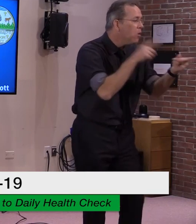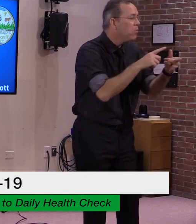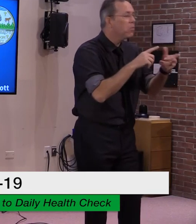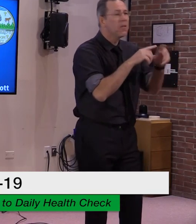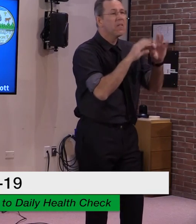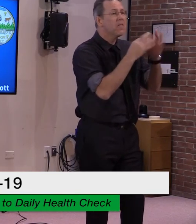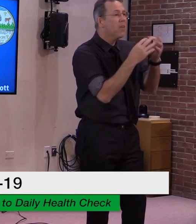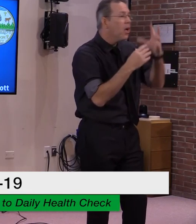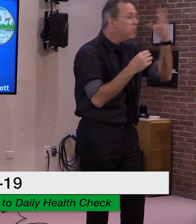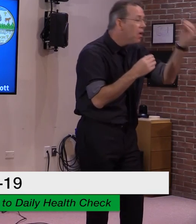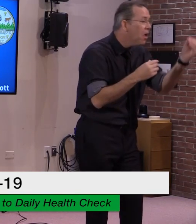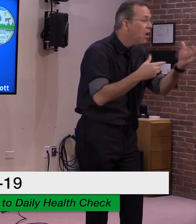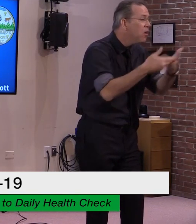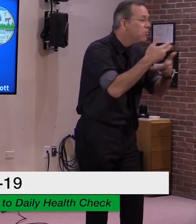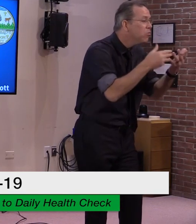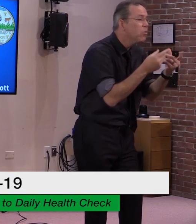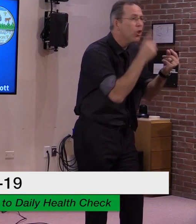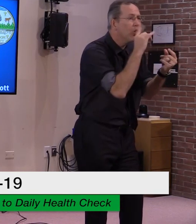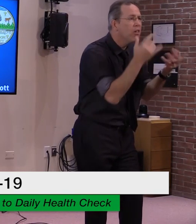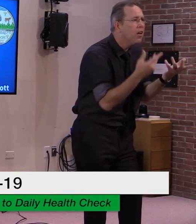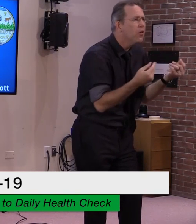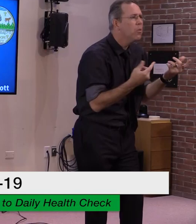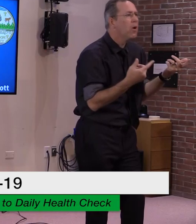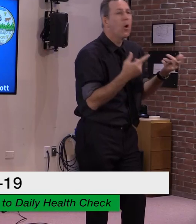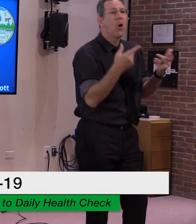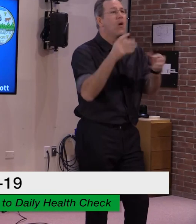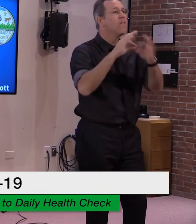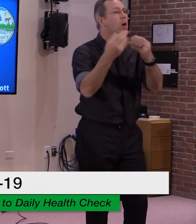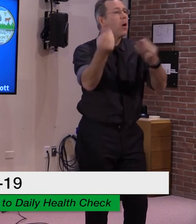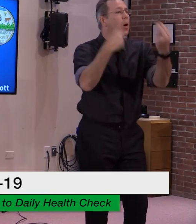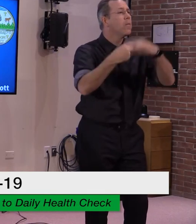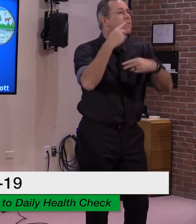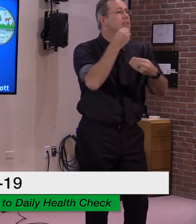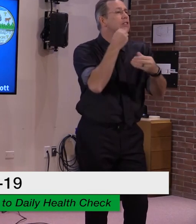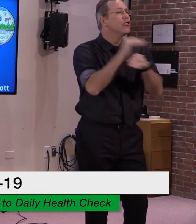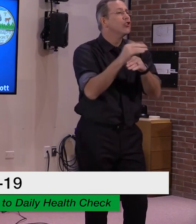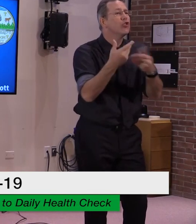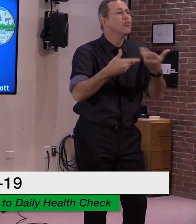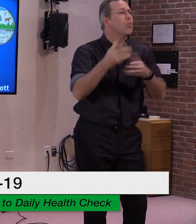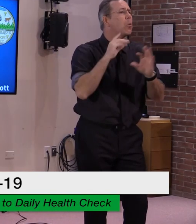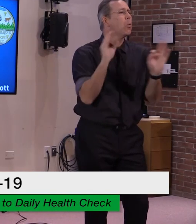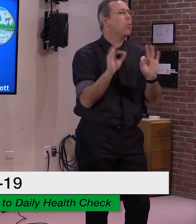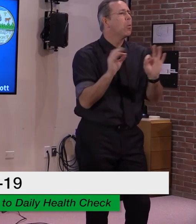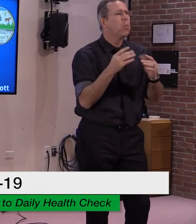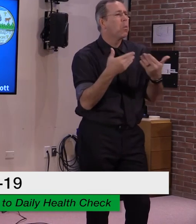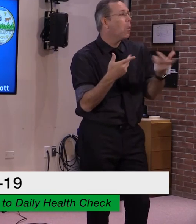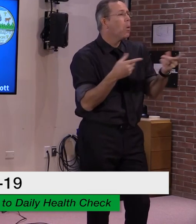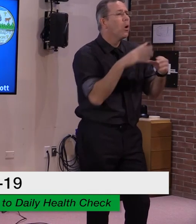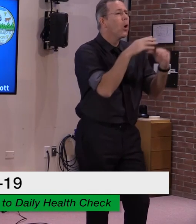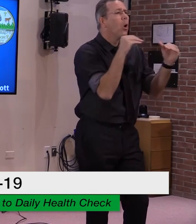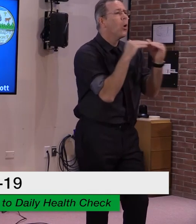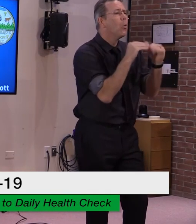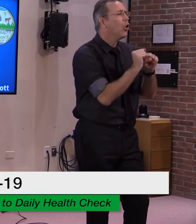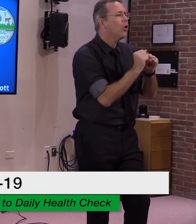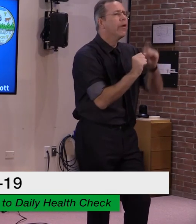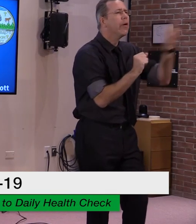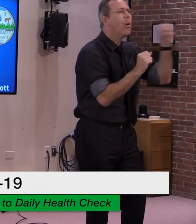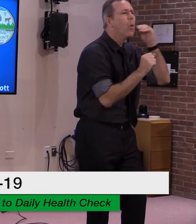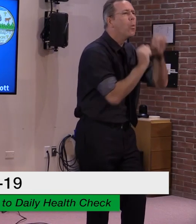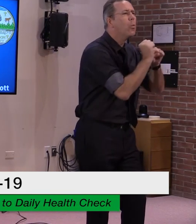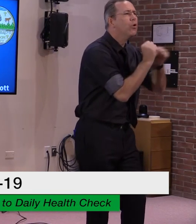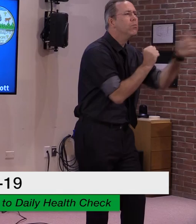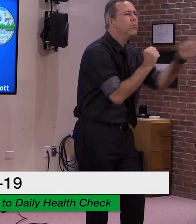family over for dinner maybe you think it's safe because they're good about masking